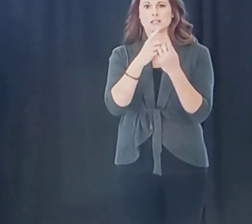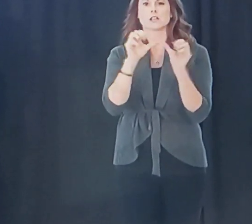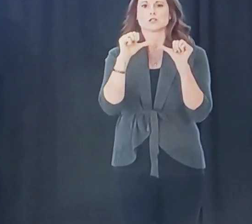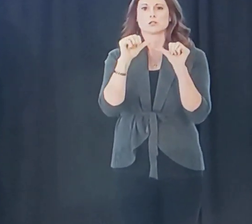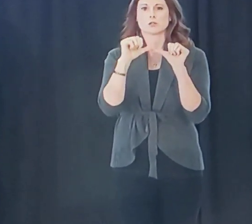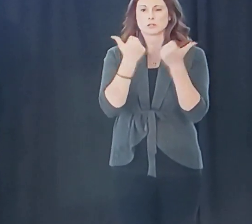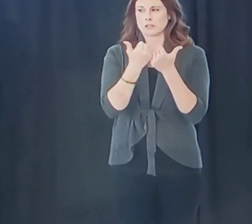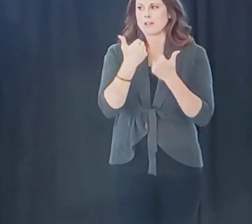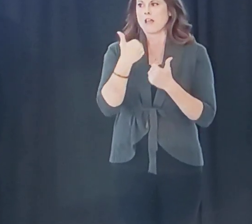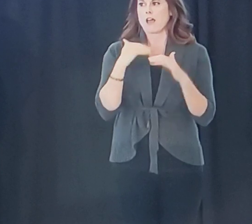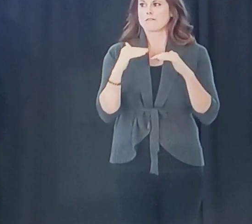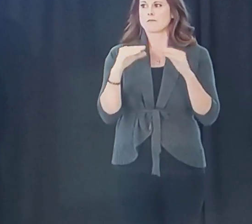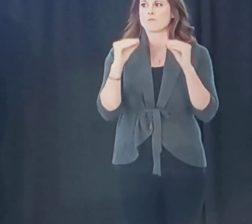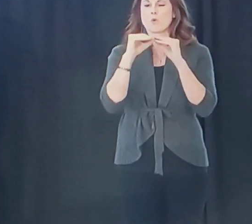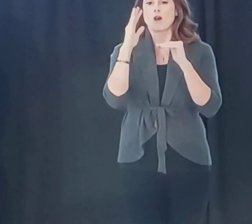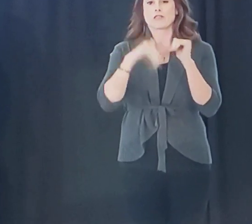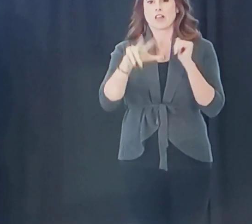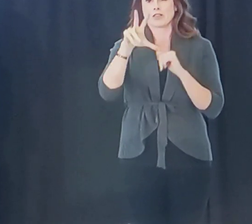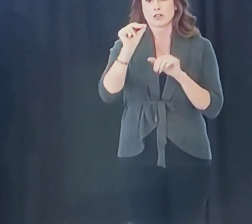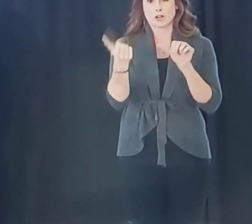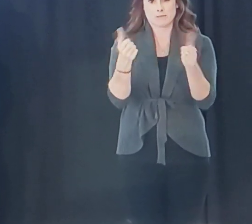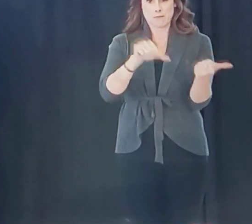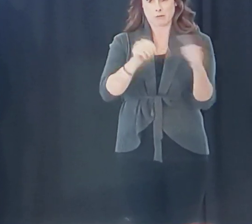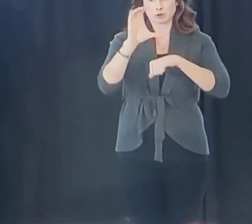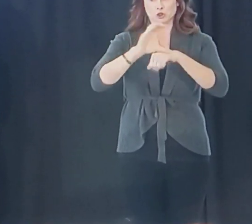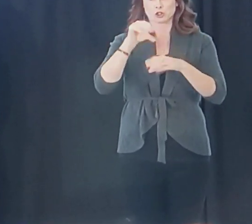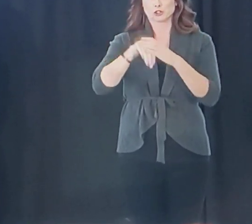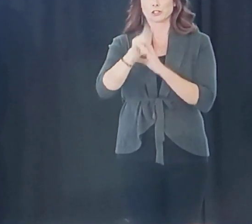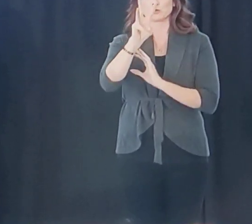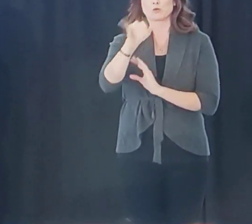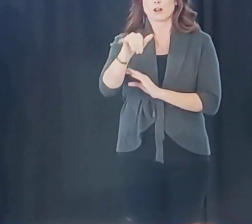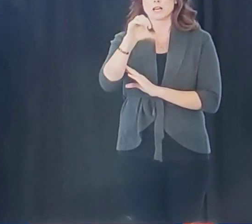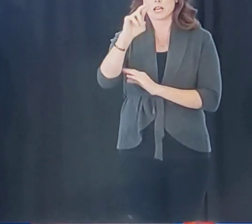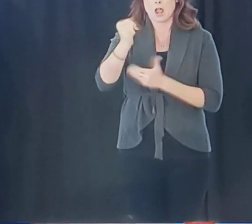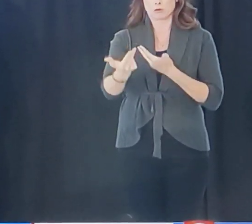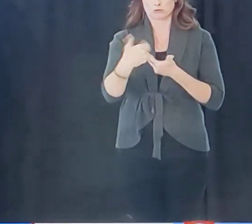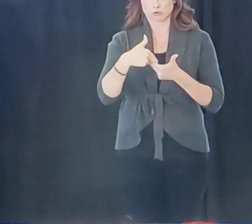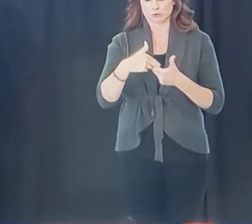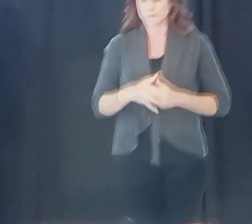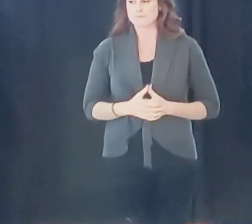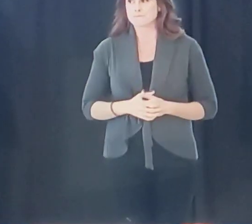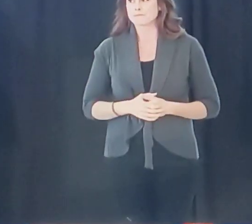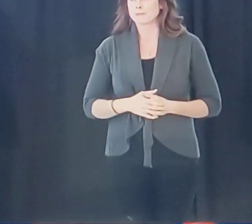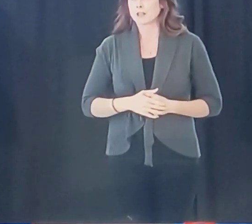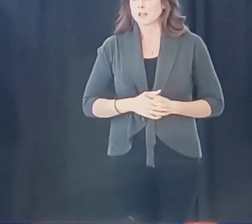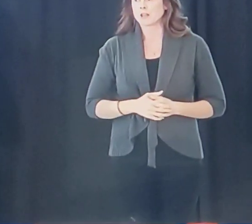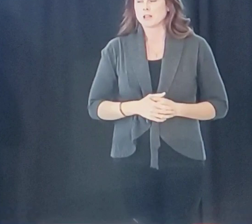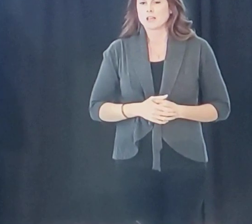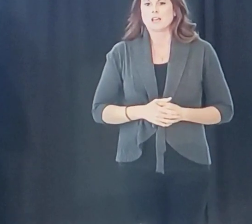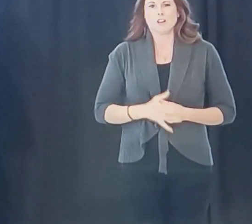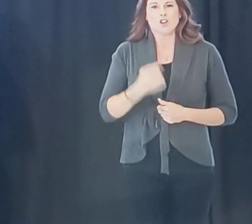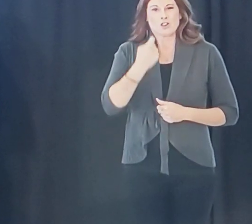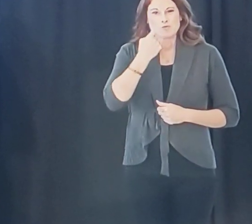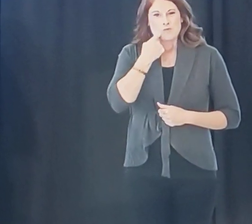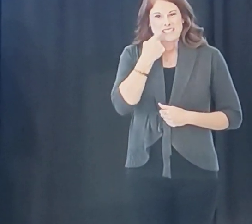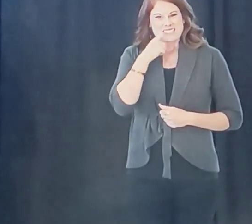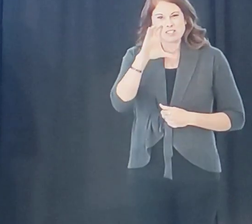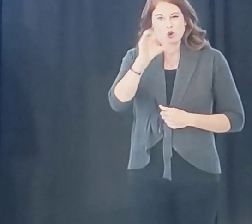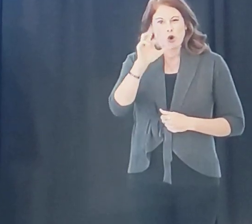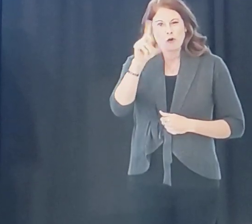has over 30 Christian Baptist churches in Wyandotte County, Kansas City, Kansas. In light of the COVID-19